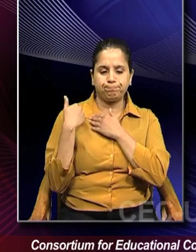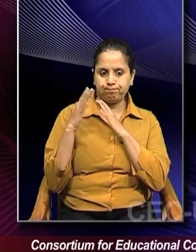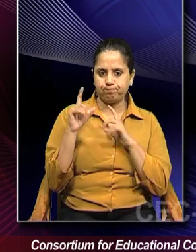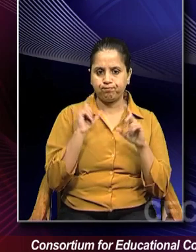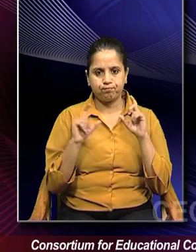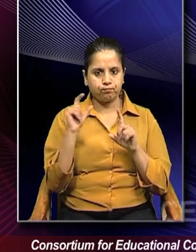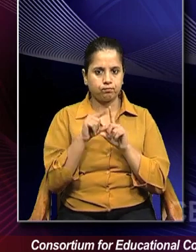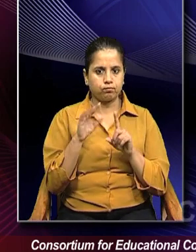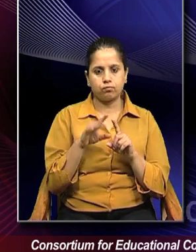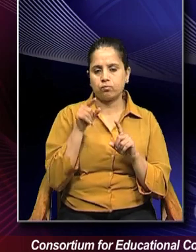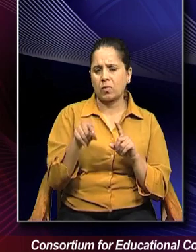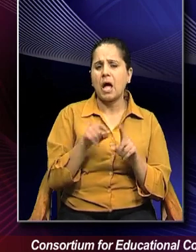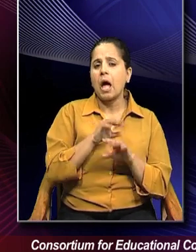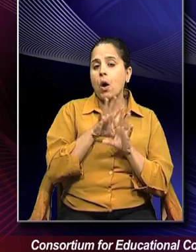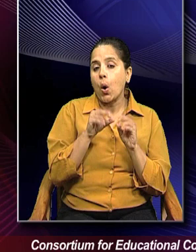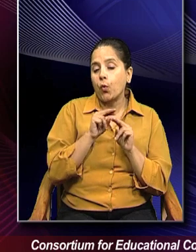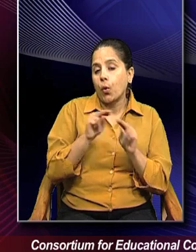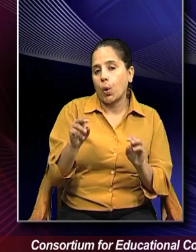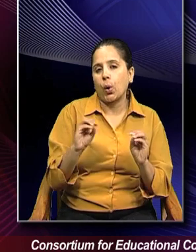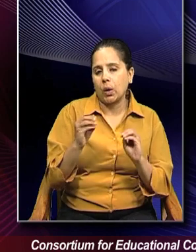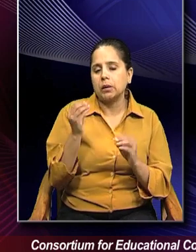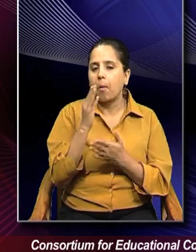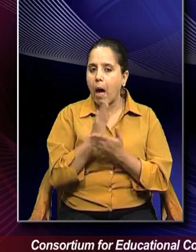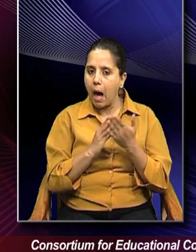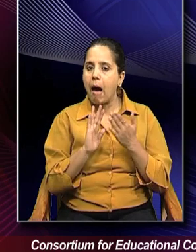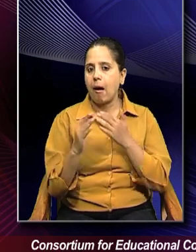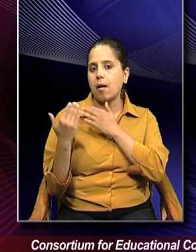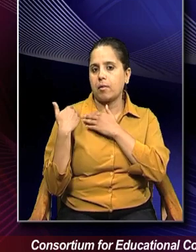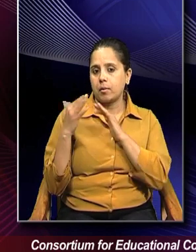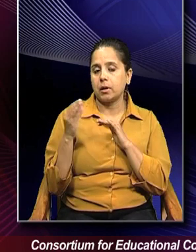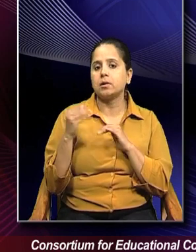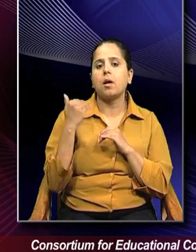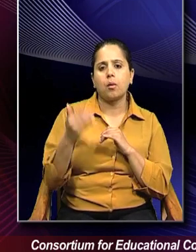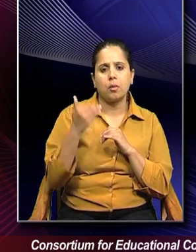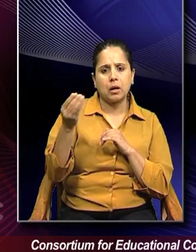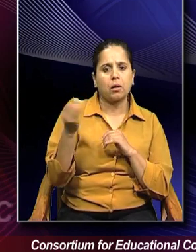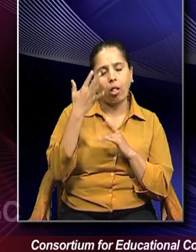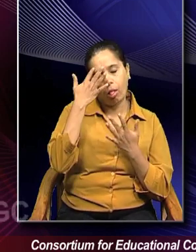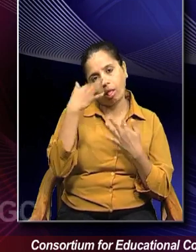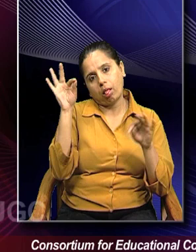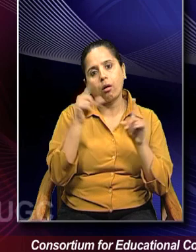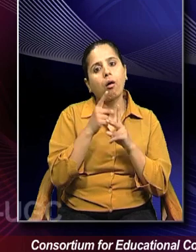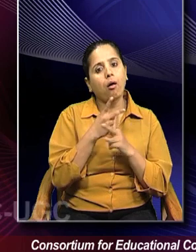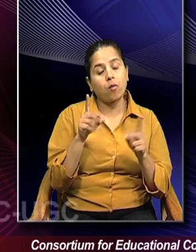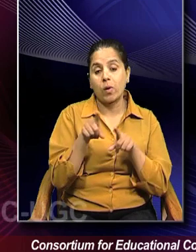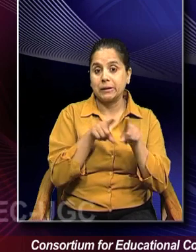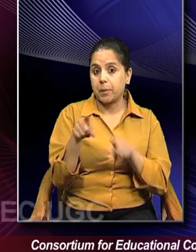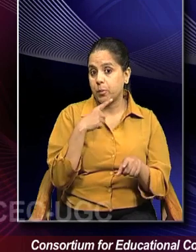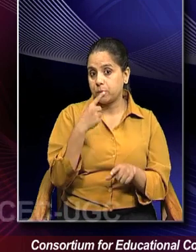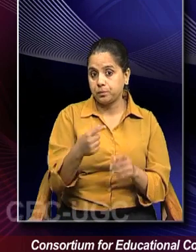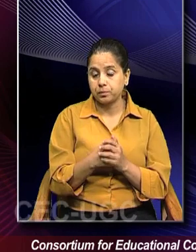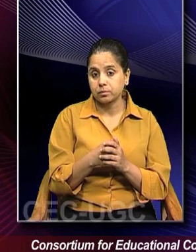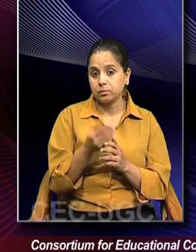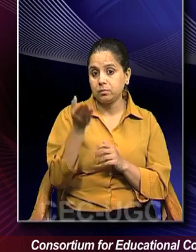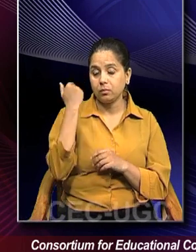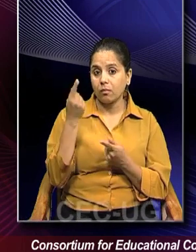responsibly, though not entirely. But at times they acted irresponsibly. For example,